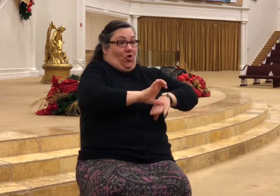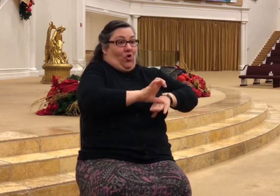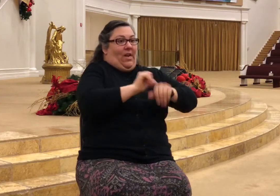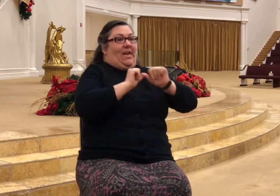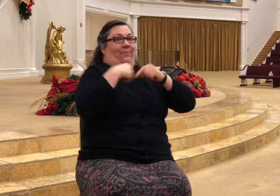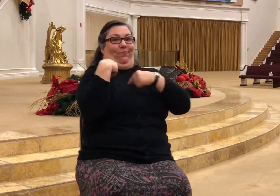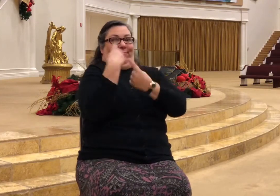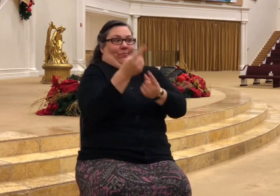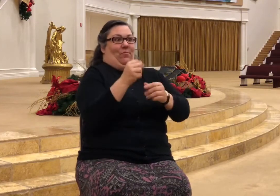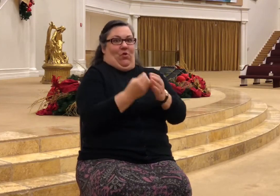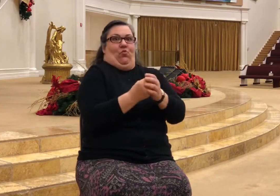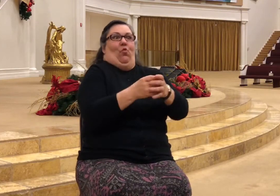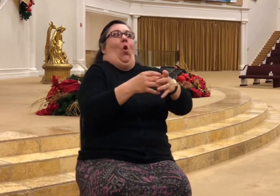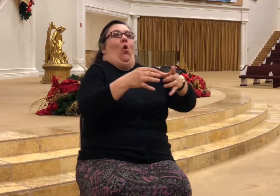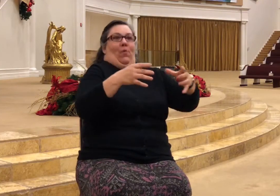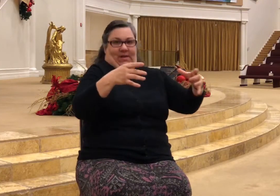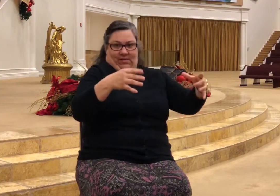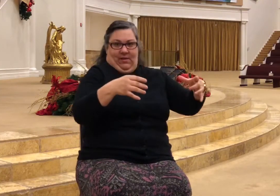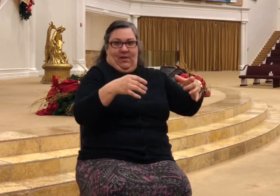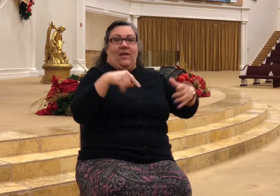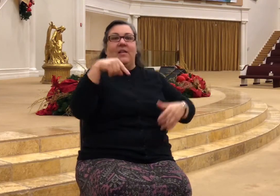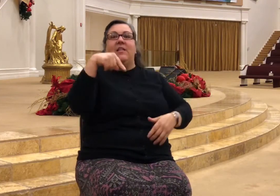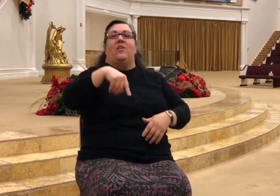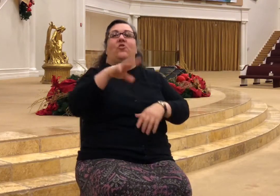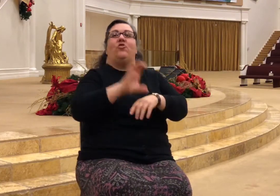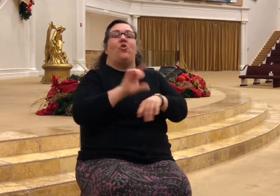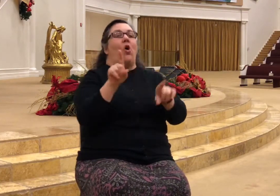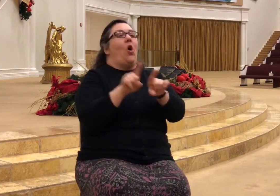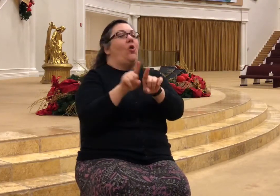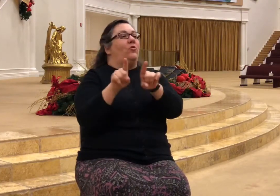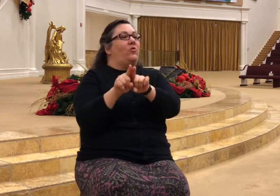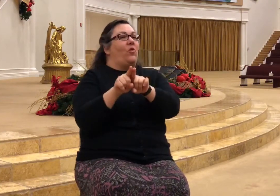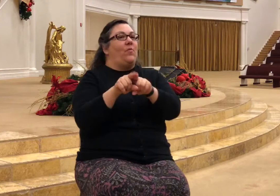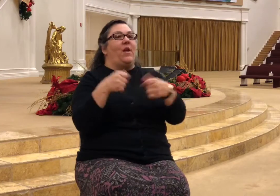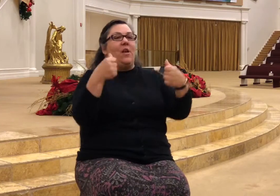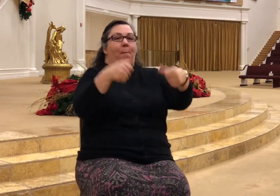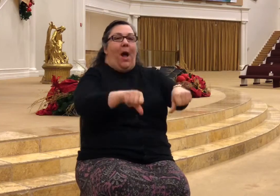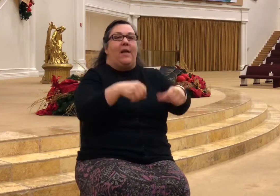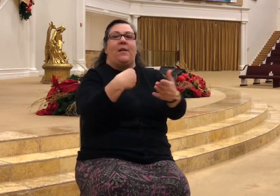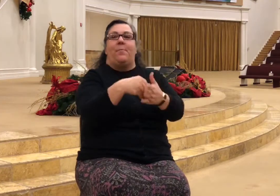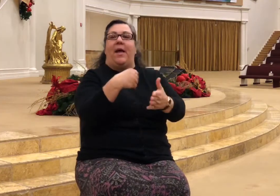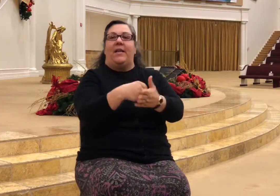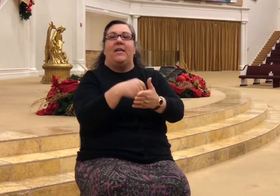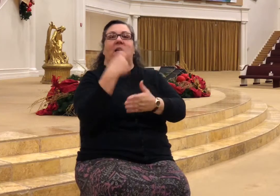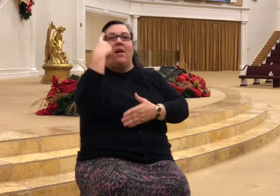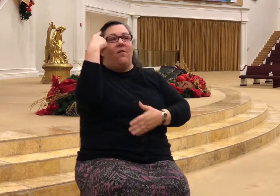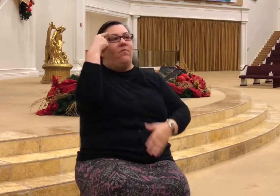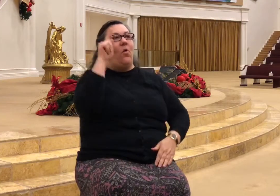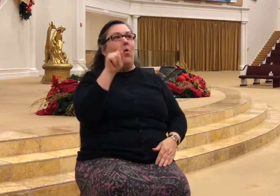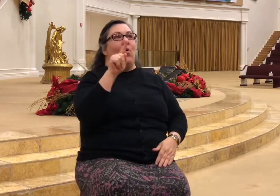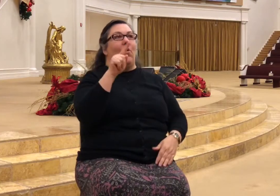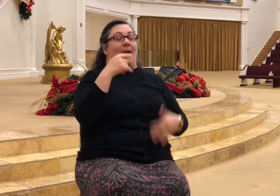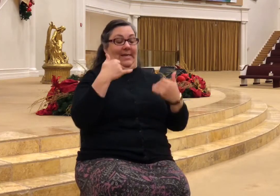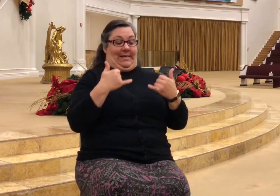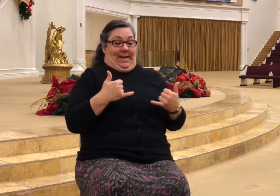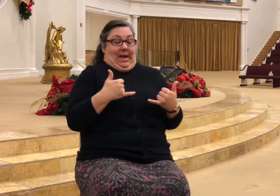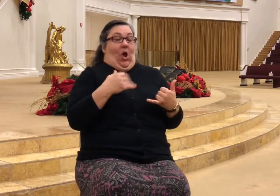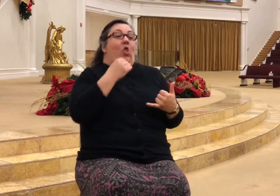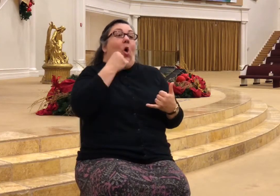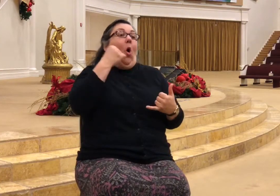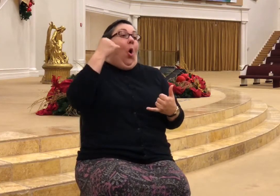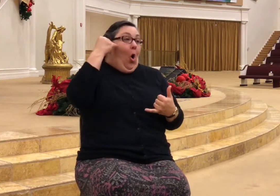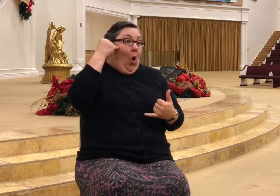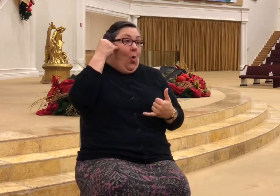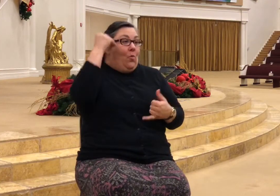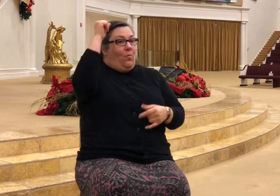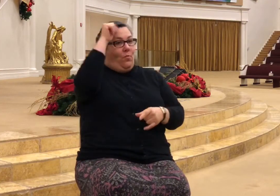grow. This church also gave the deposit money for what is now the home of where